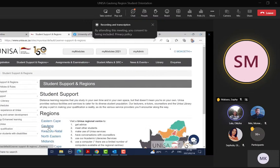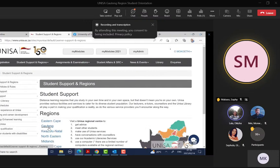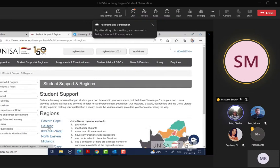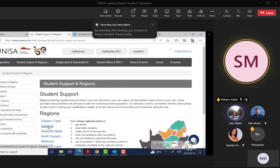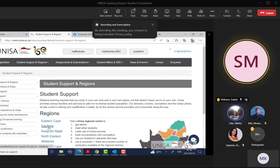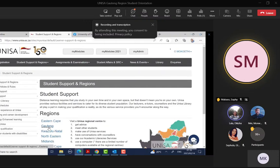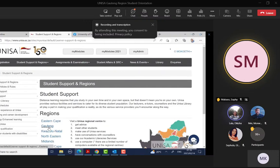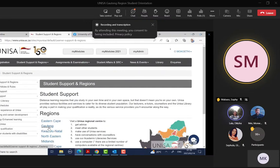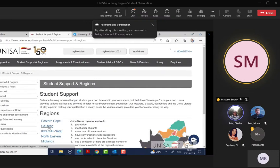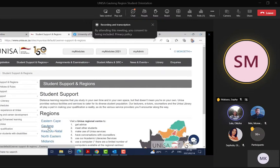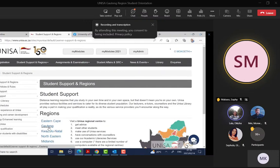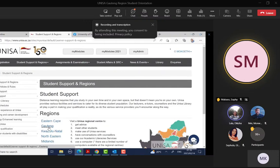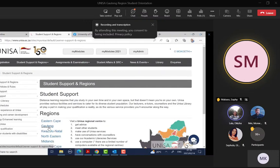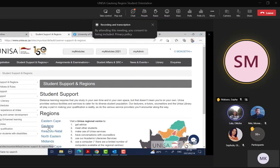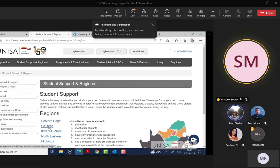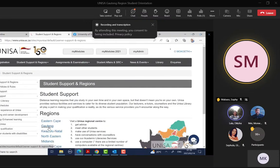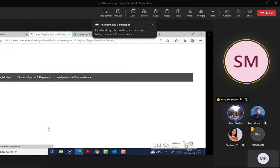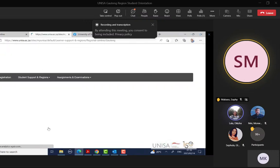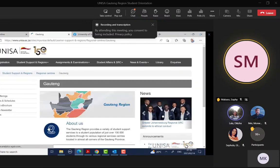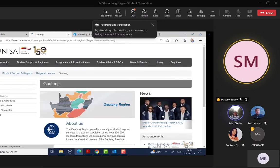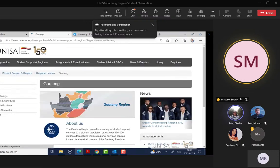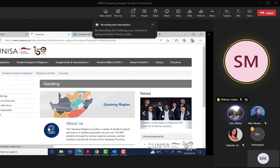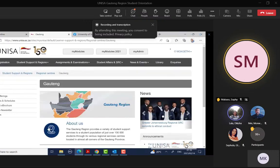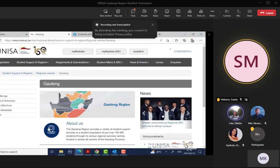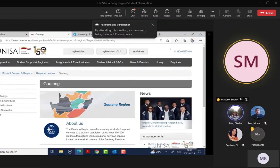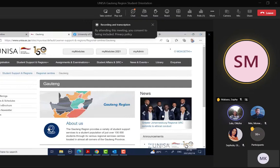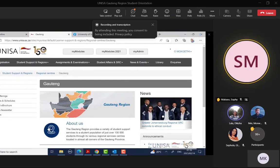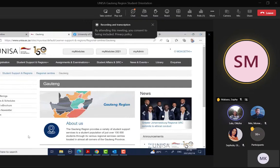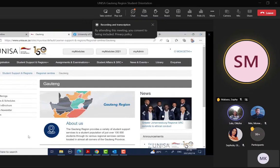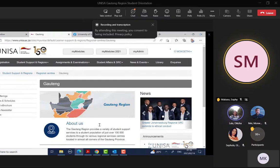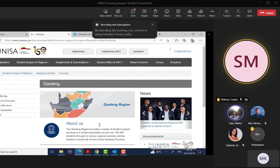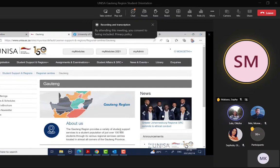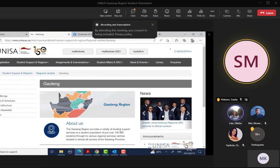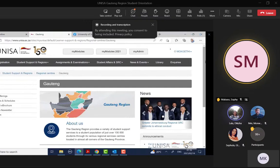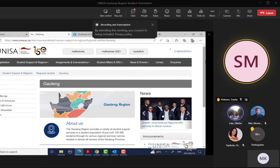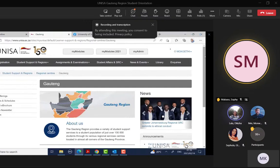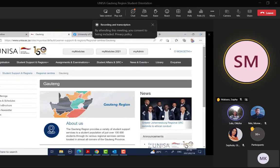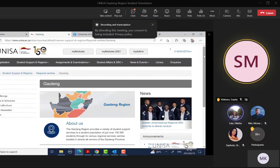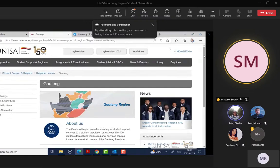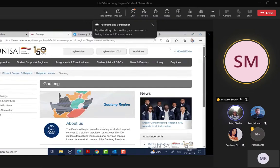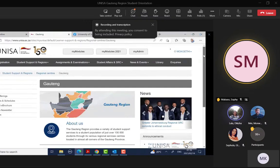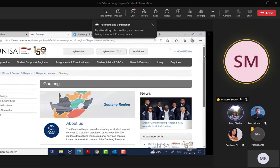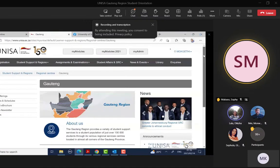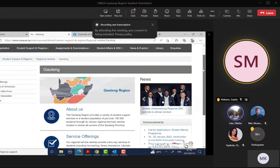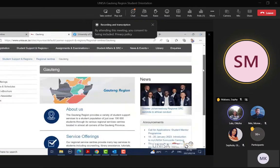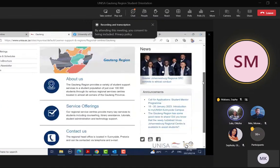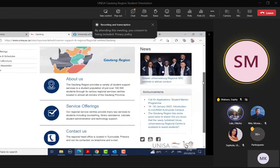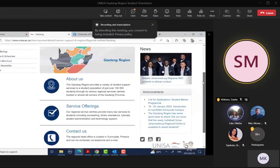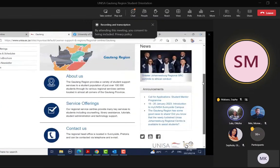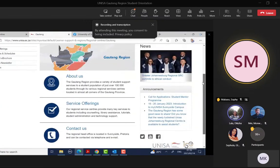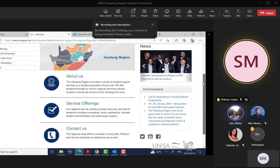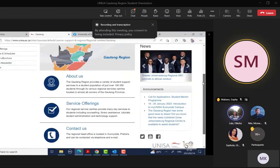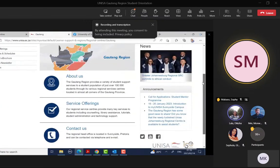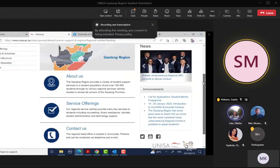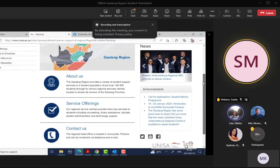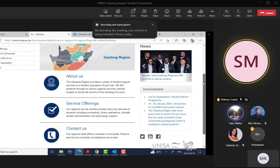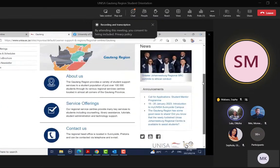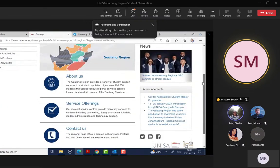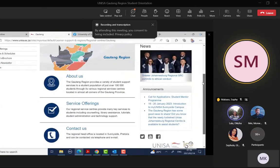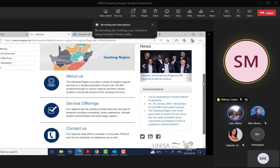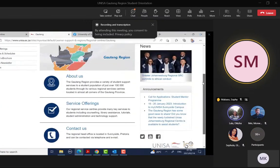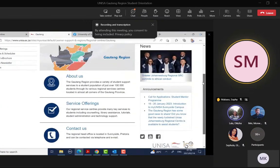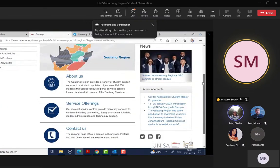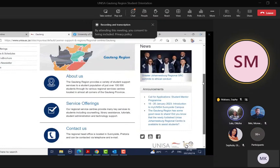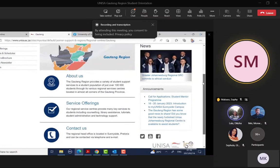navigate to the housing region and you can click on there and on there it's got all the different um services that will be